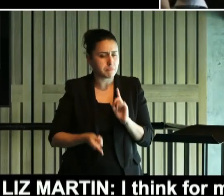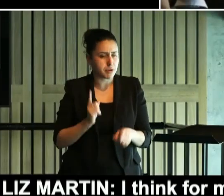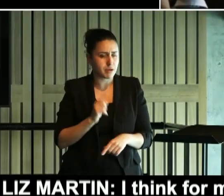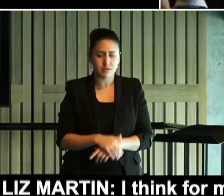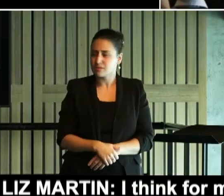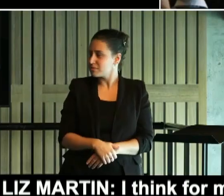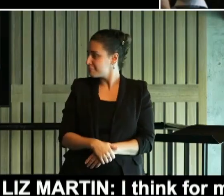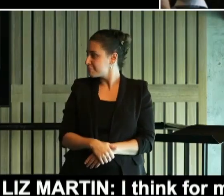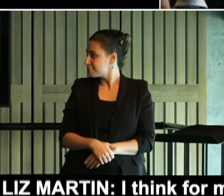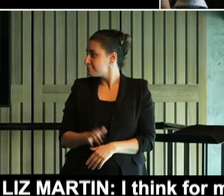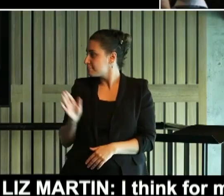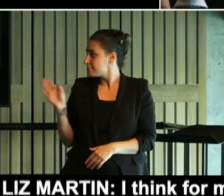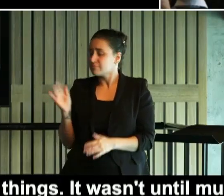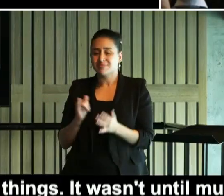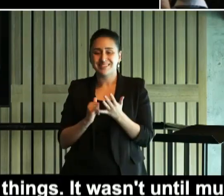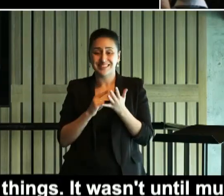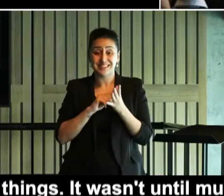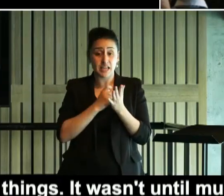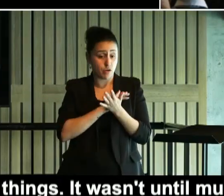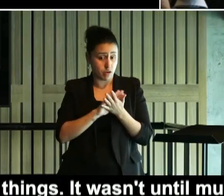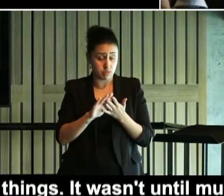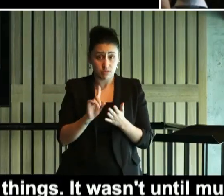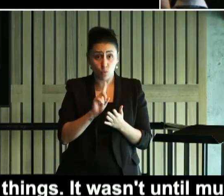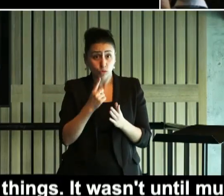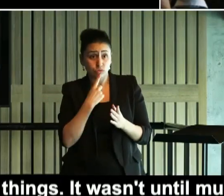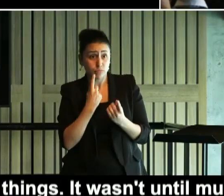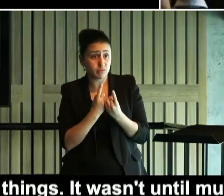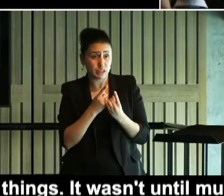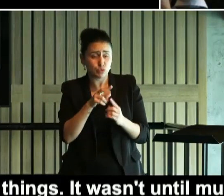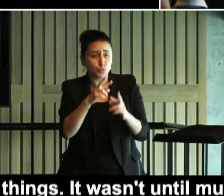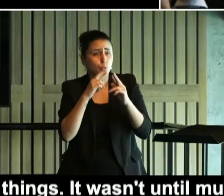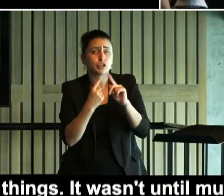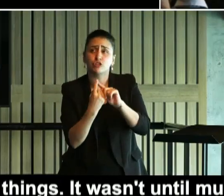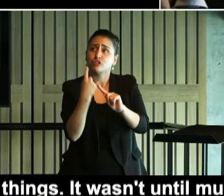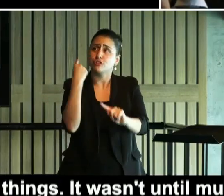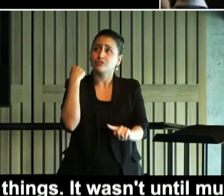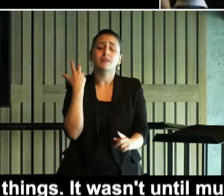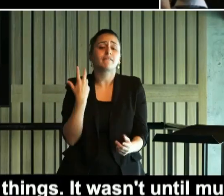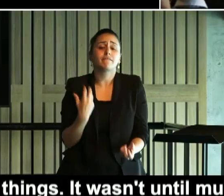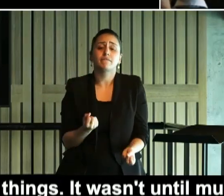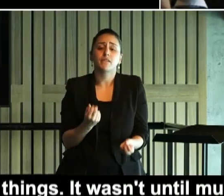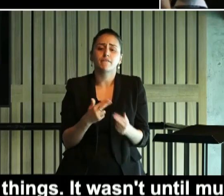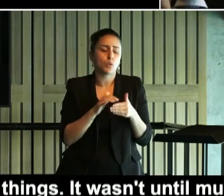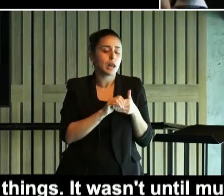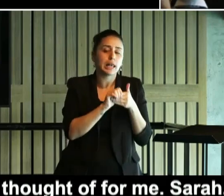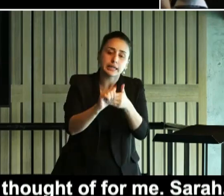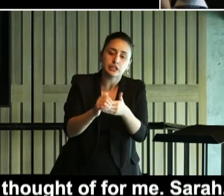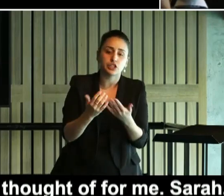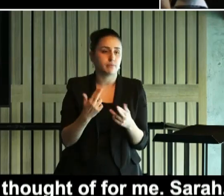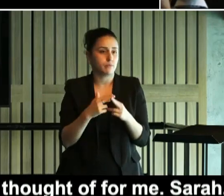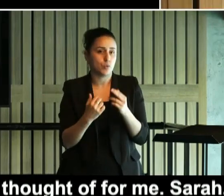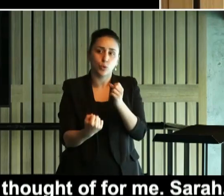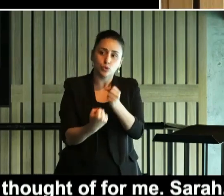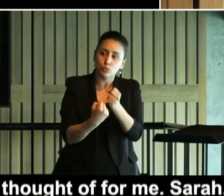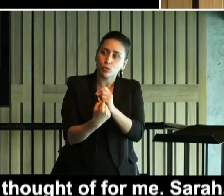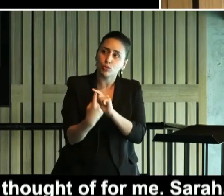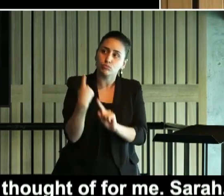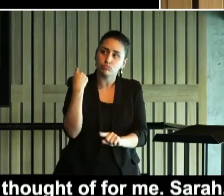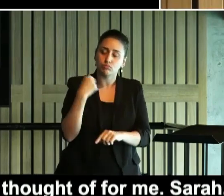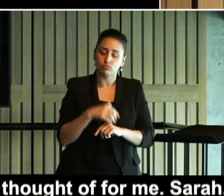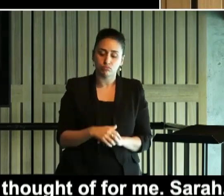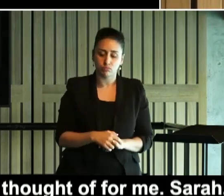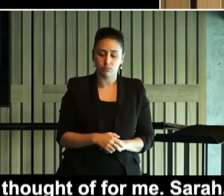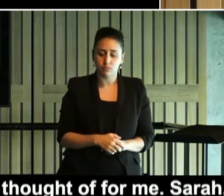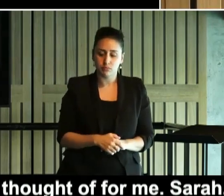of things would you have liked to put in place in terms of leadership and supporting? Well,